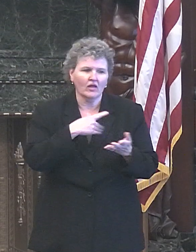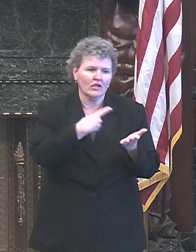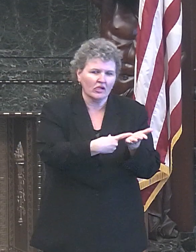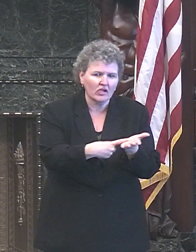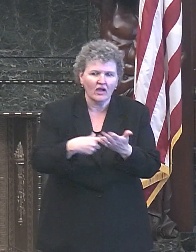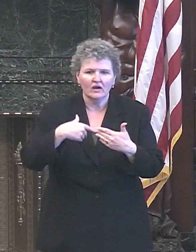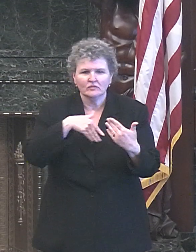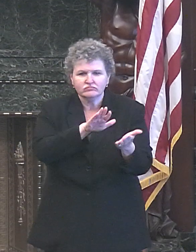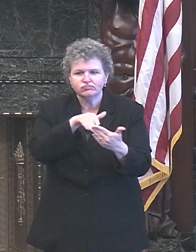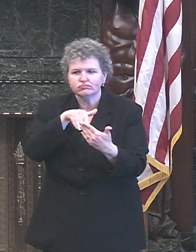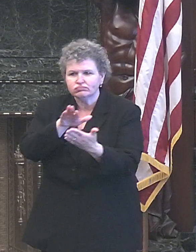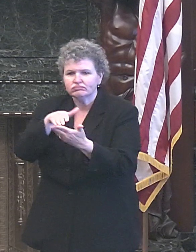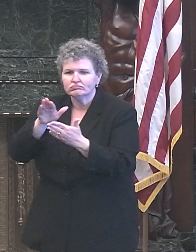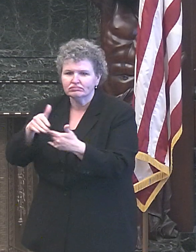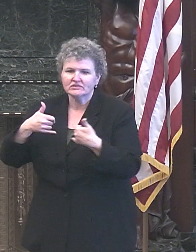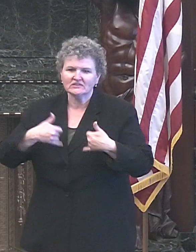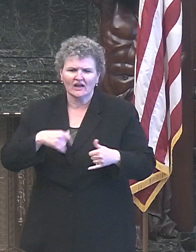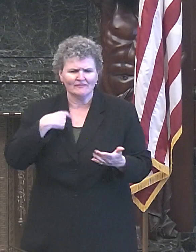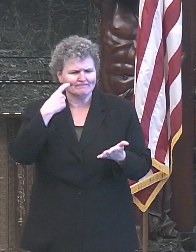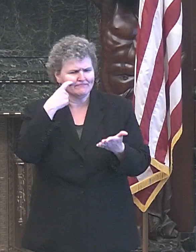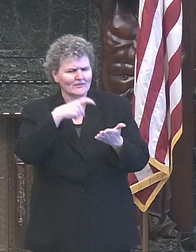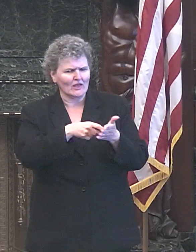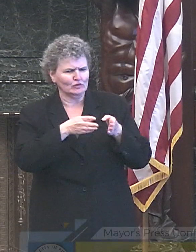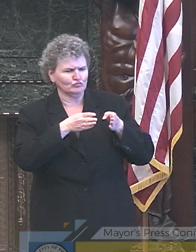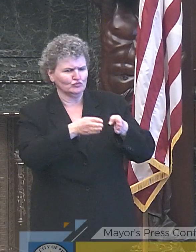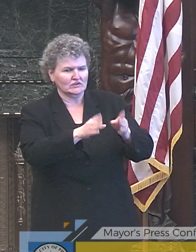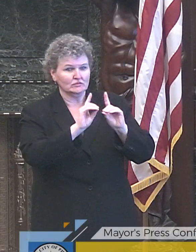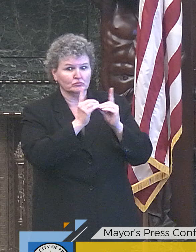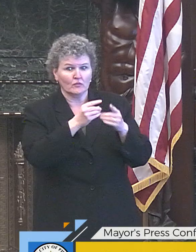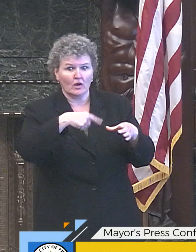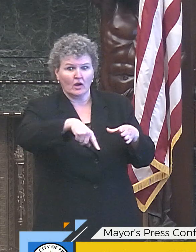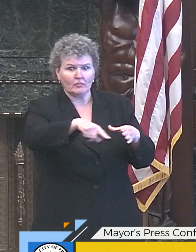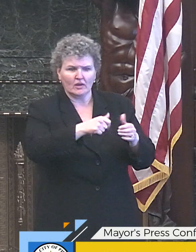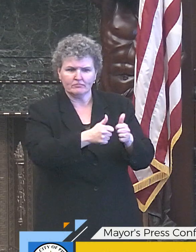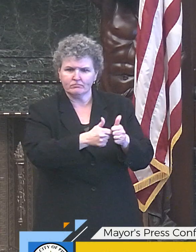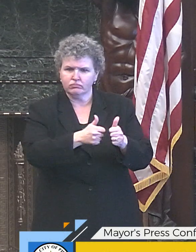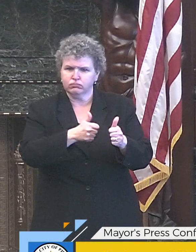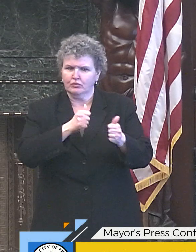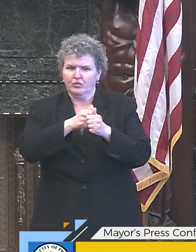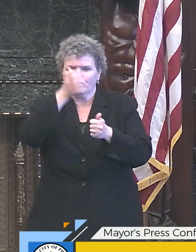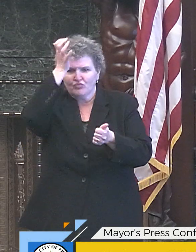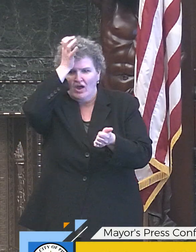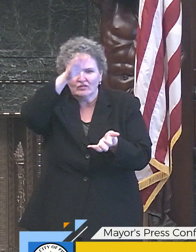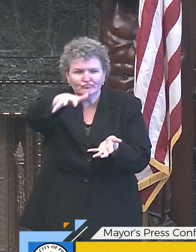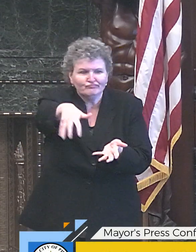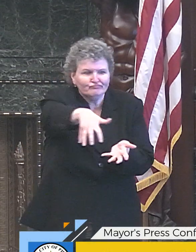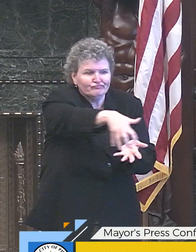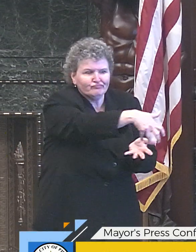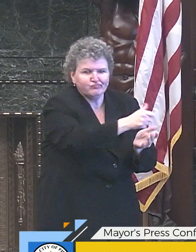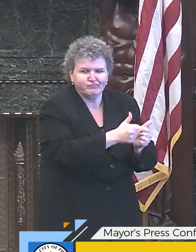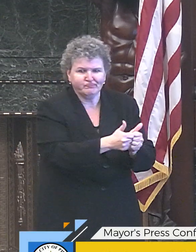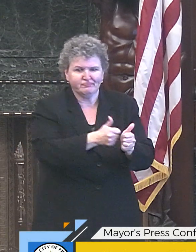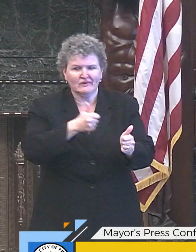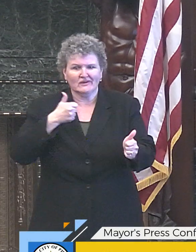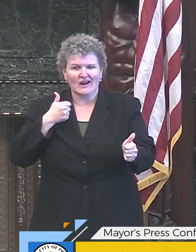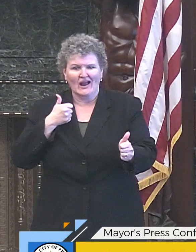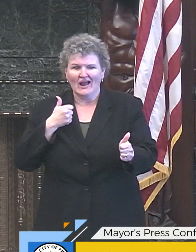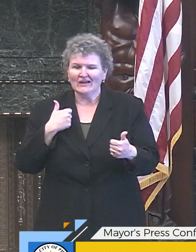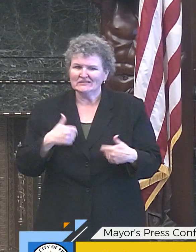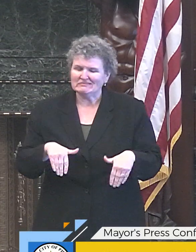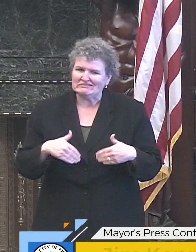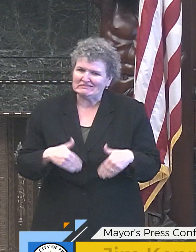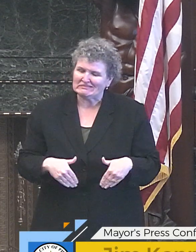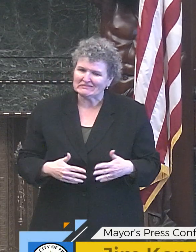that it has been a challenge for our streets department to maintain trash and recycling collection on a consistent schedule. If your